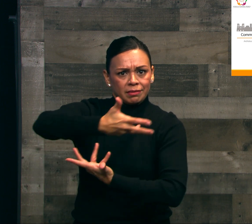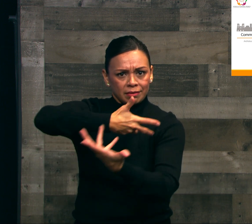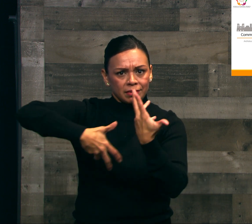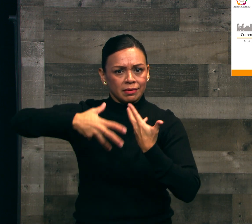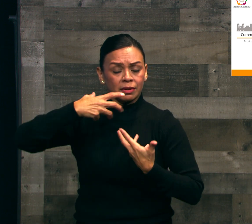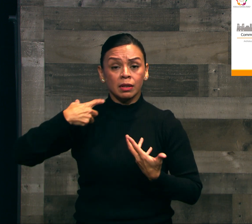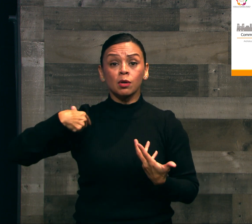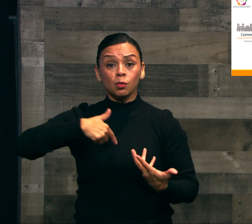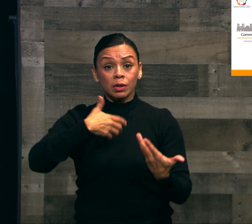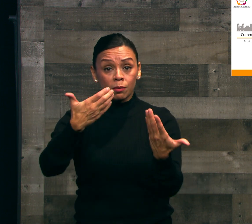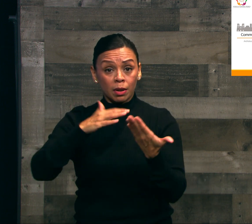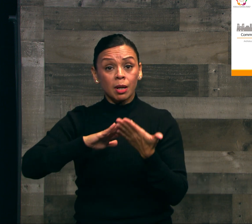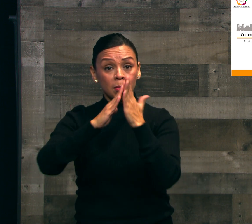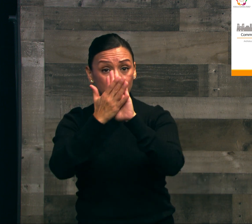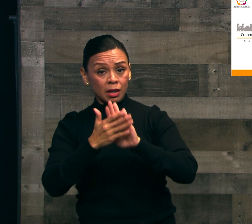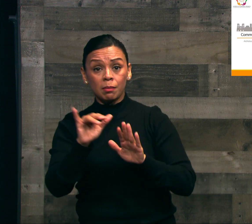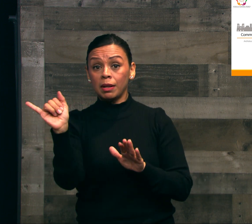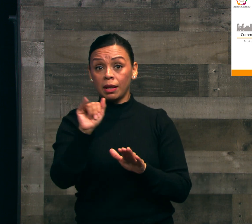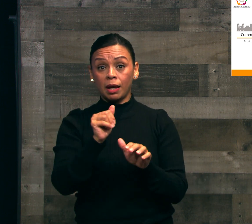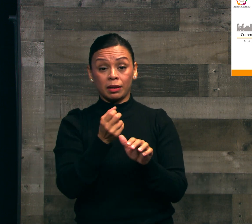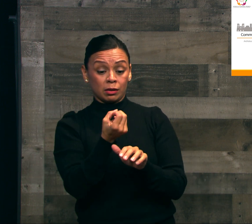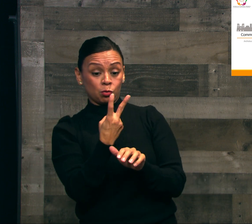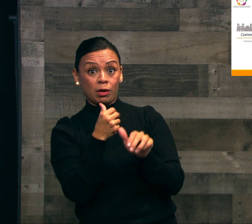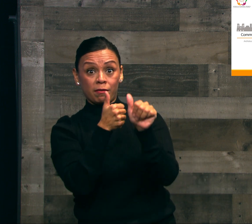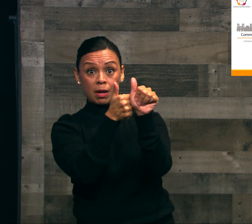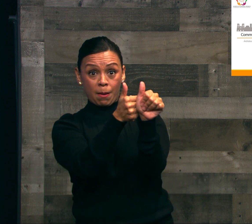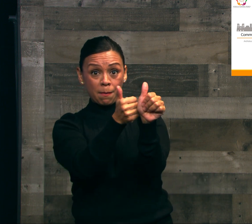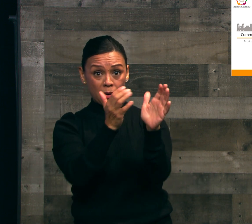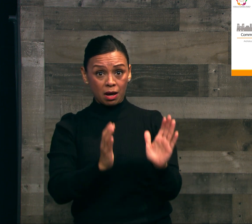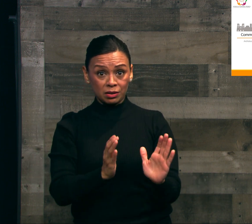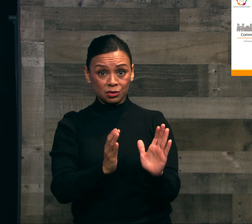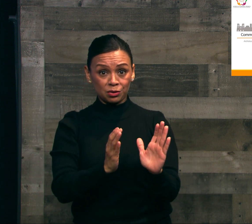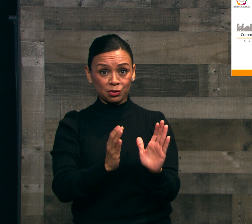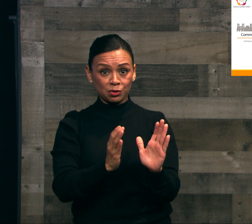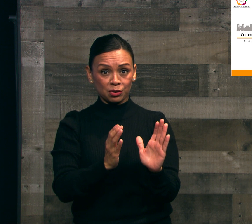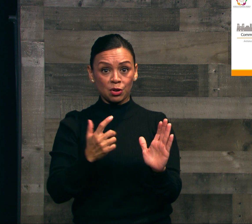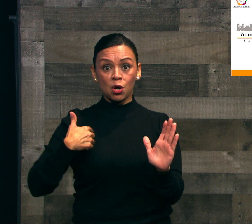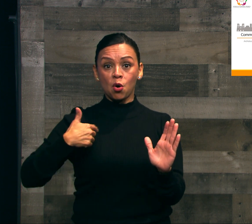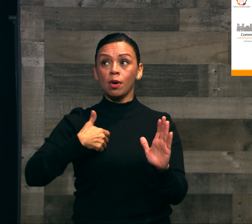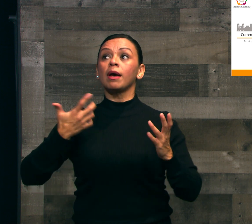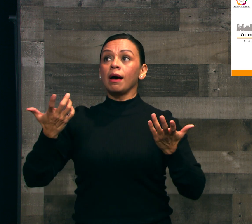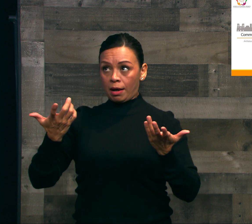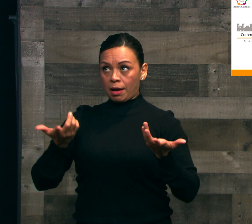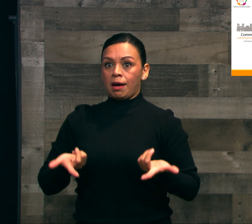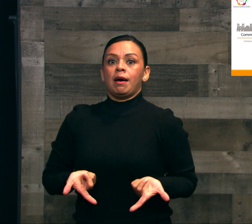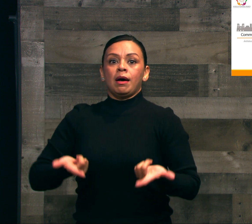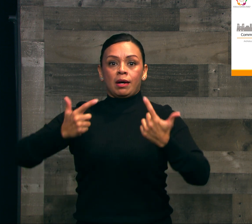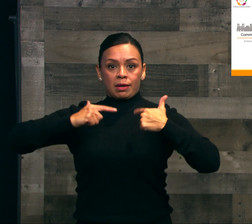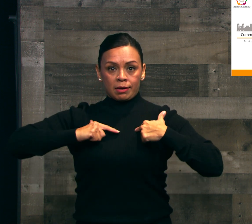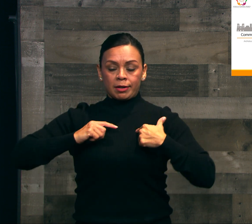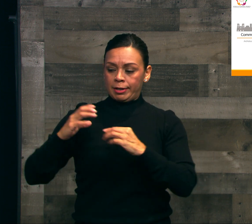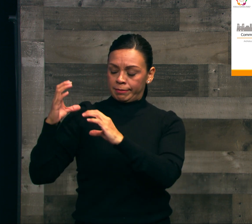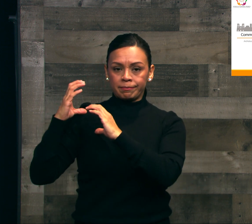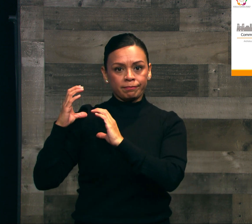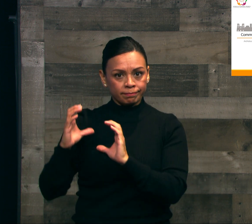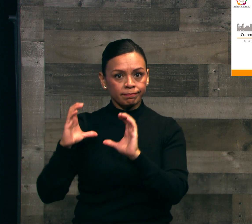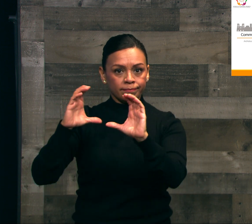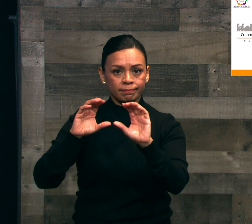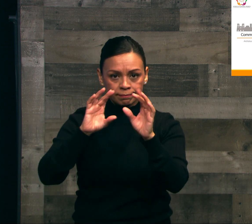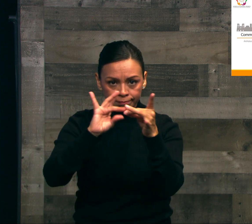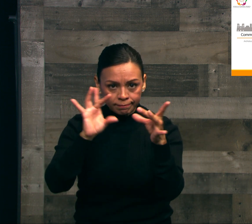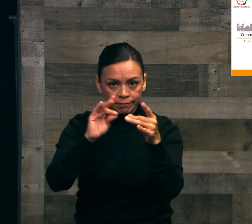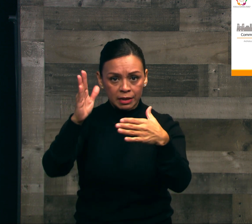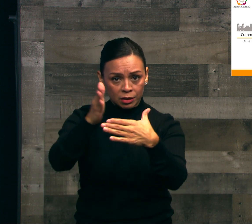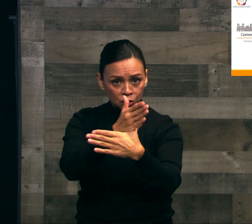this experience. And we wish to be a church of the apostles, that is a church that is sent, that